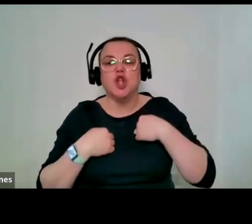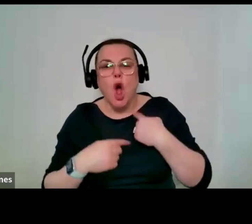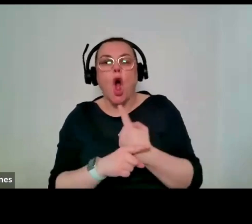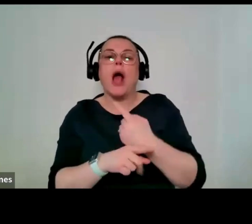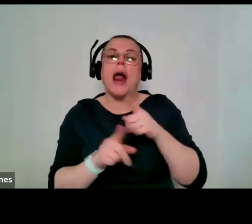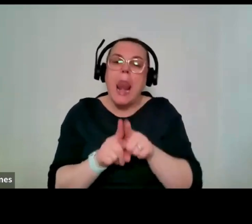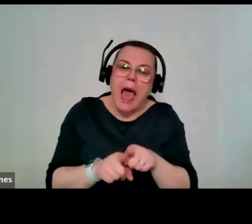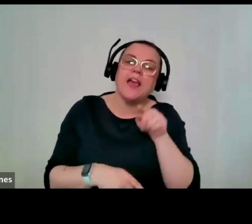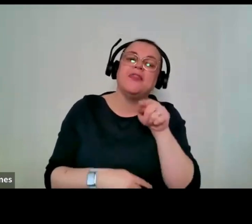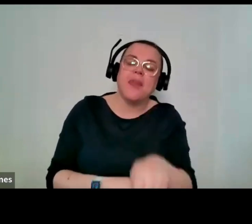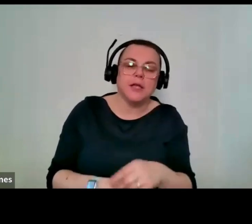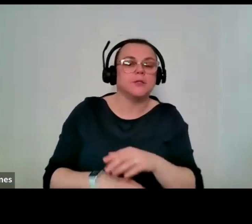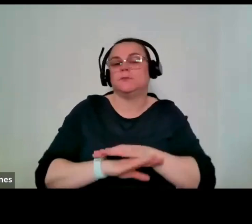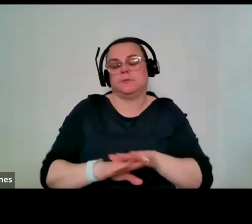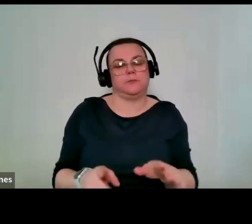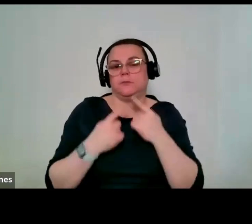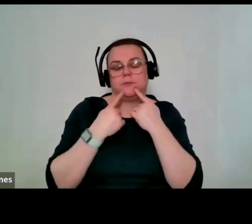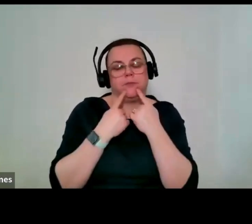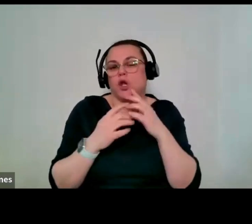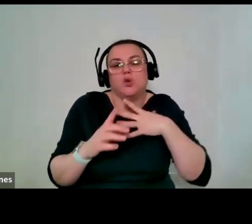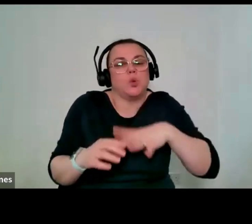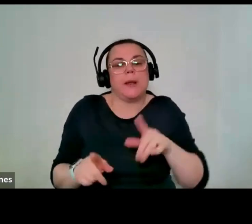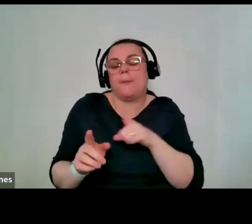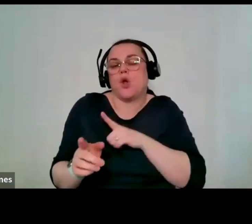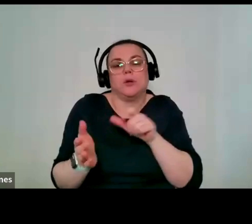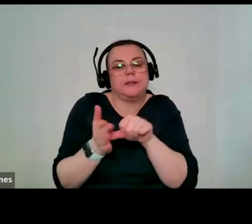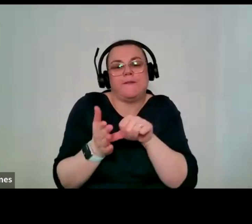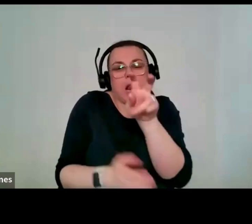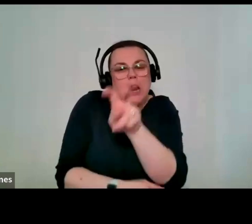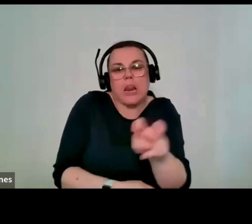difficult to lip read if you over enunciate the words.